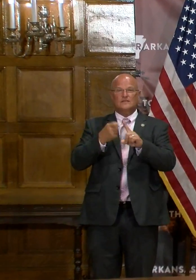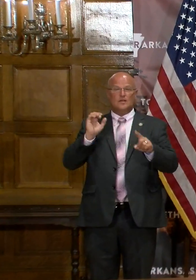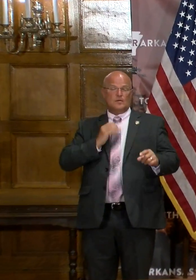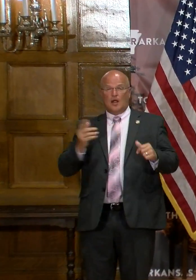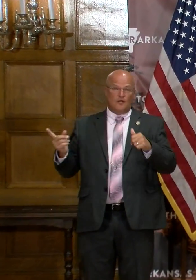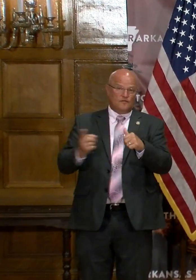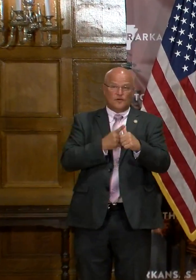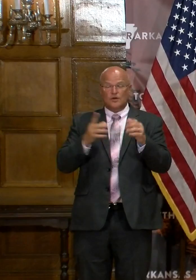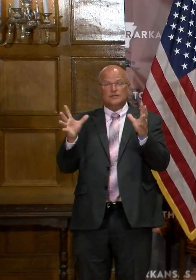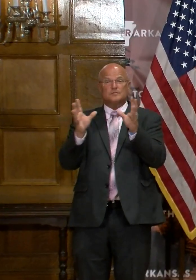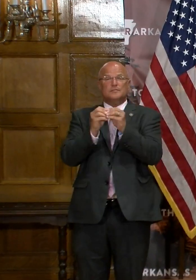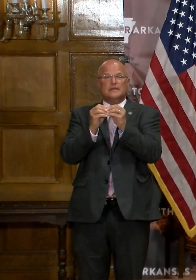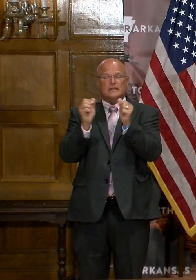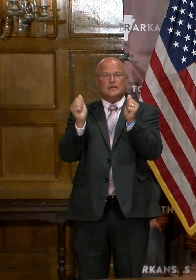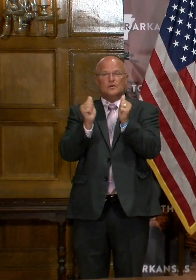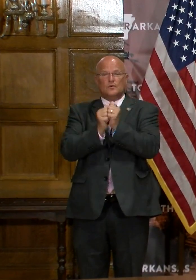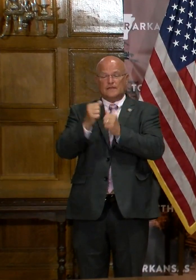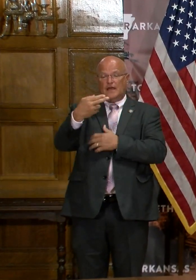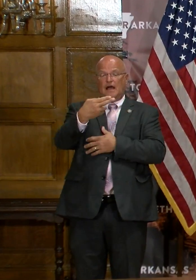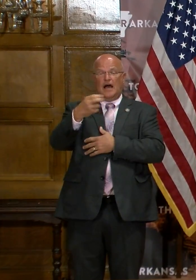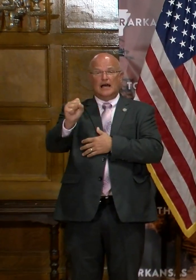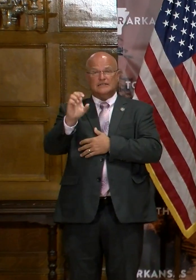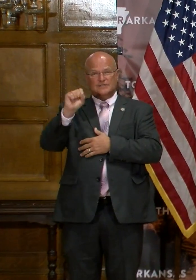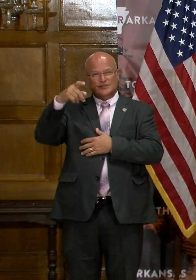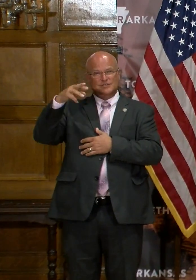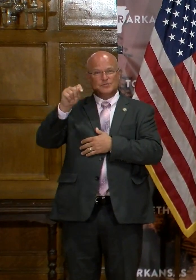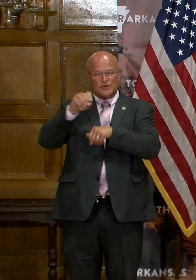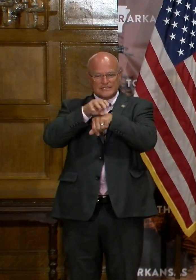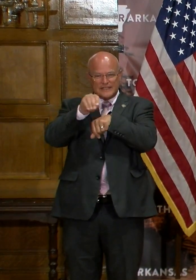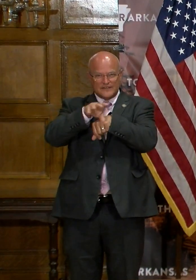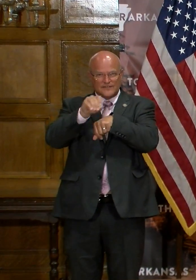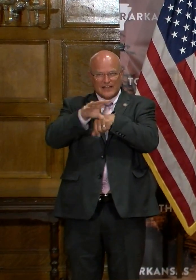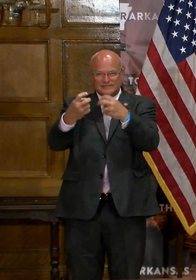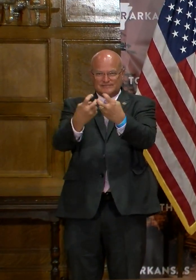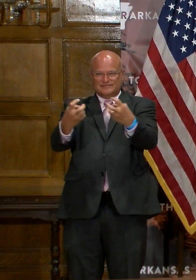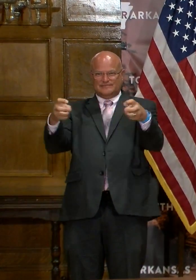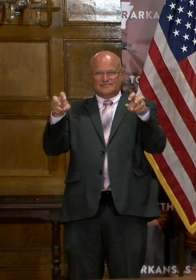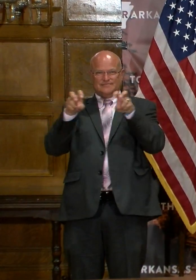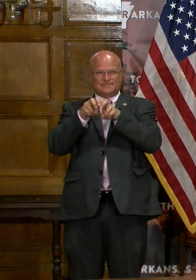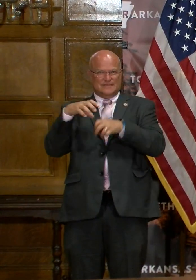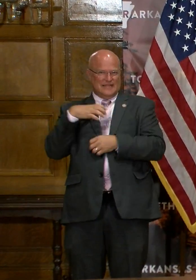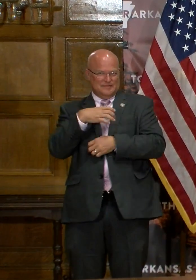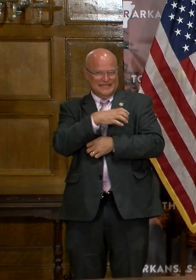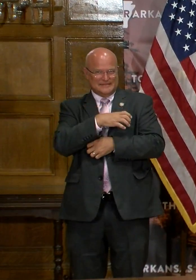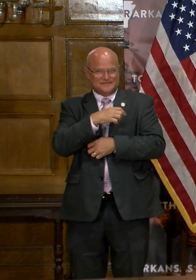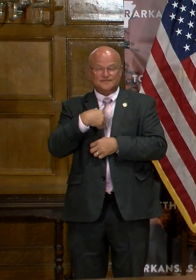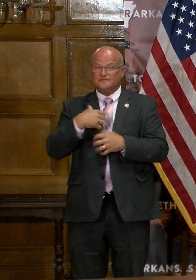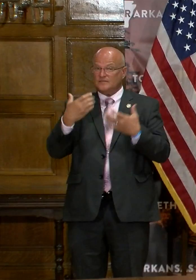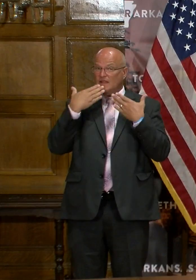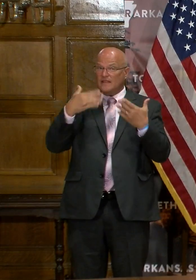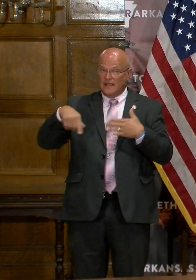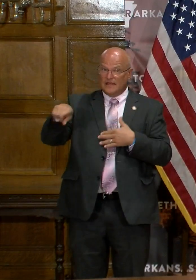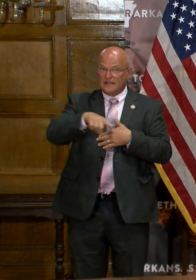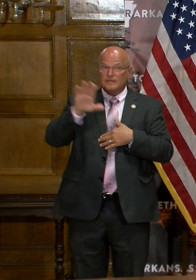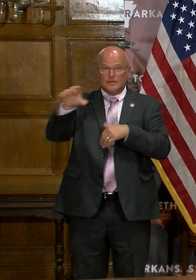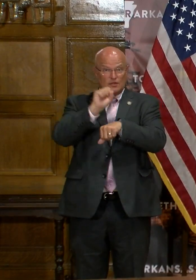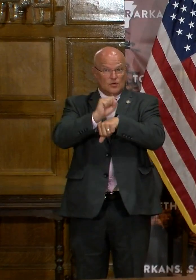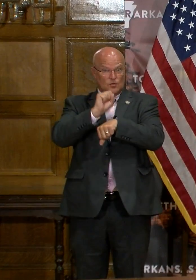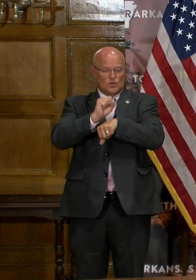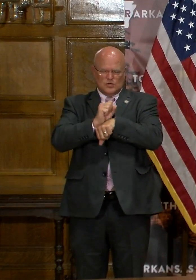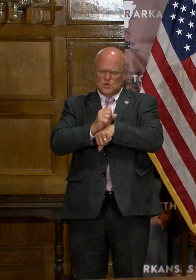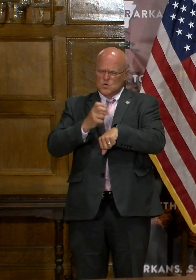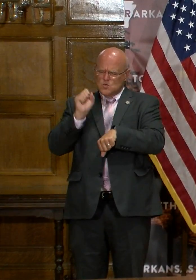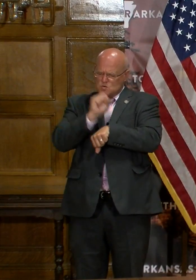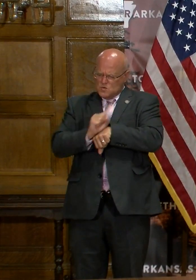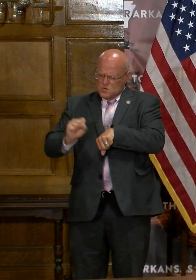our first meeting of the High School Sports Advisory Committee, and I want to thank them for their work. They're